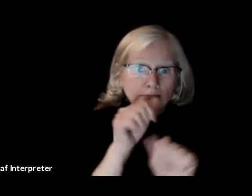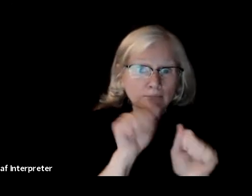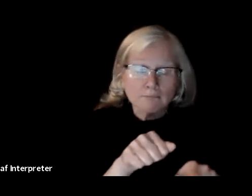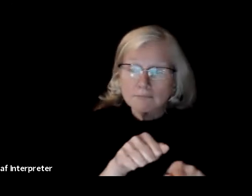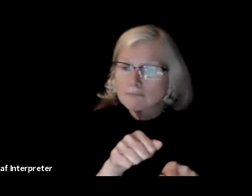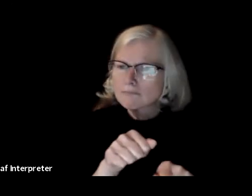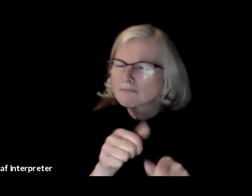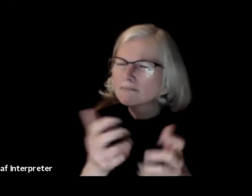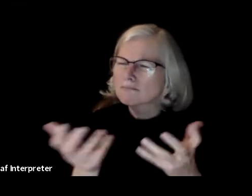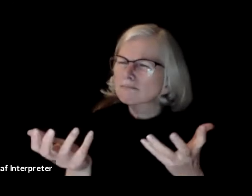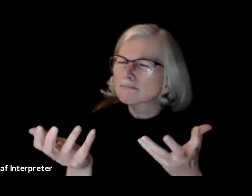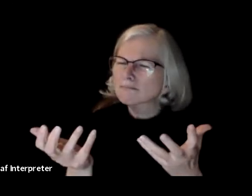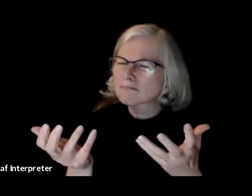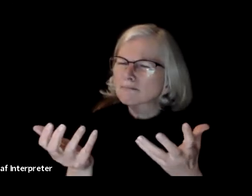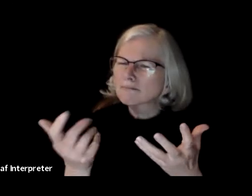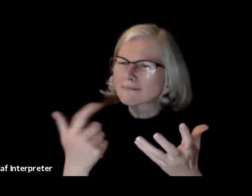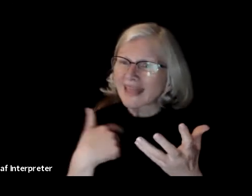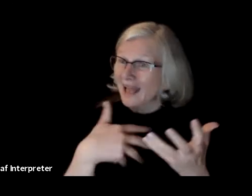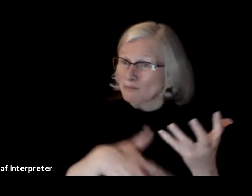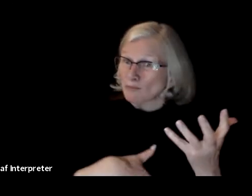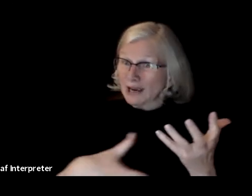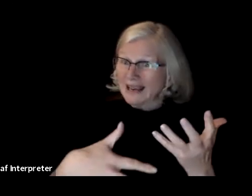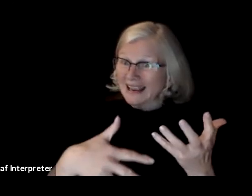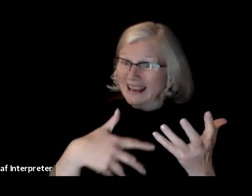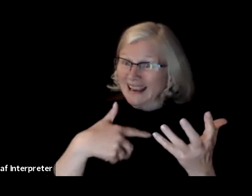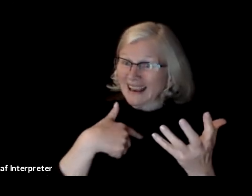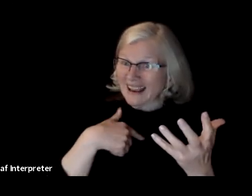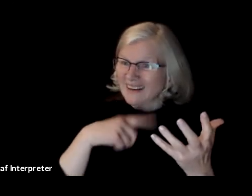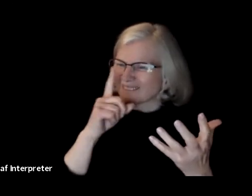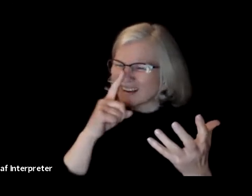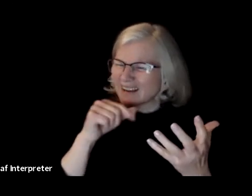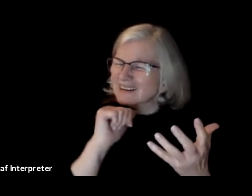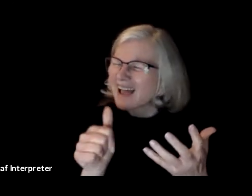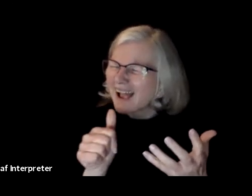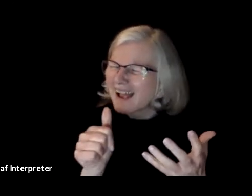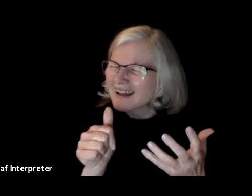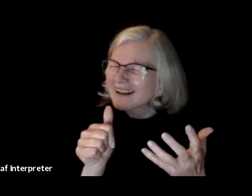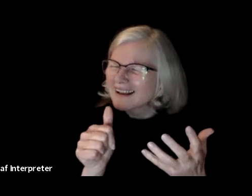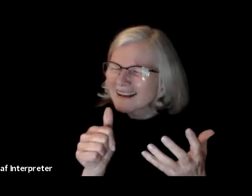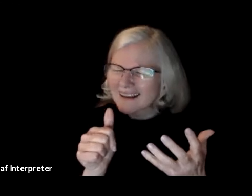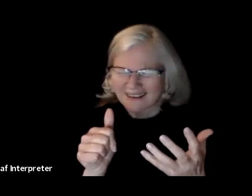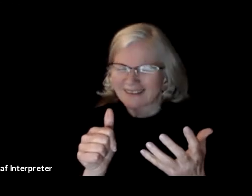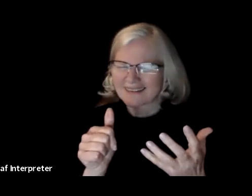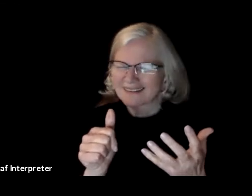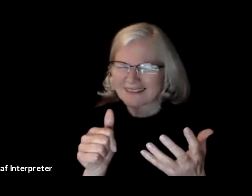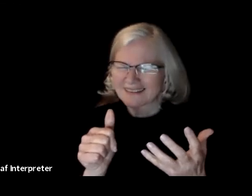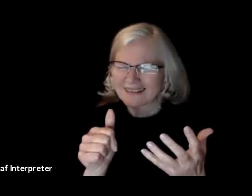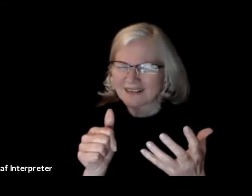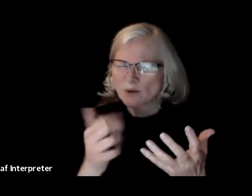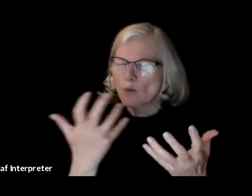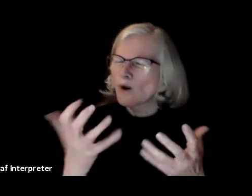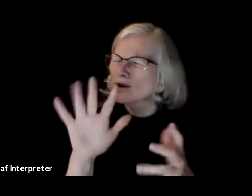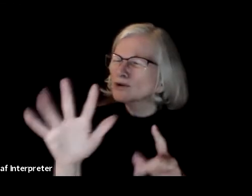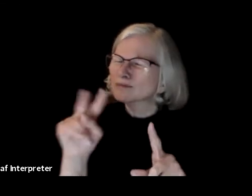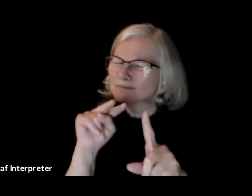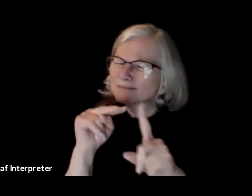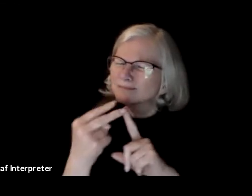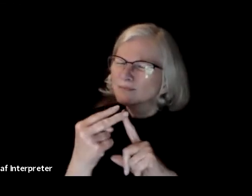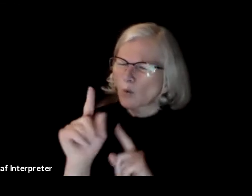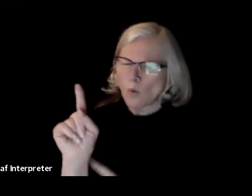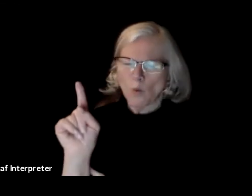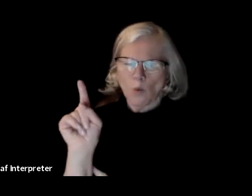say you're pregnant, for instance, when you're not, and get a shot. I mean, where's the onus, from your perspective, where does the onus lie? Is it on the individual, or